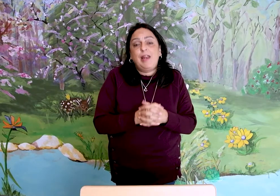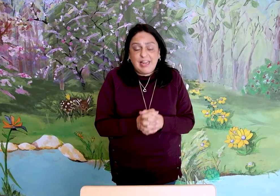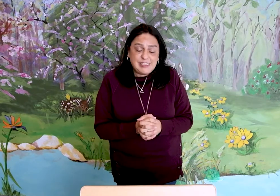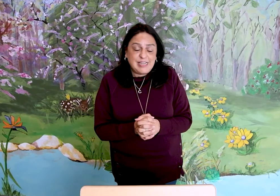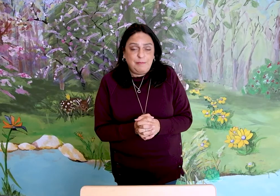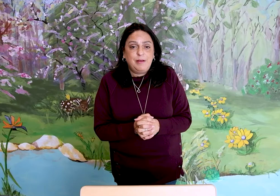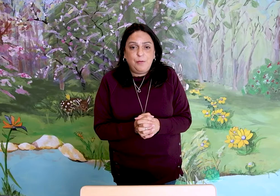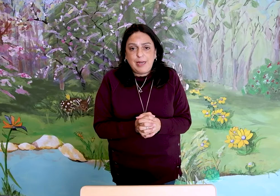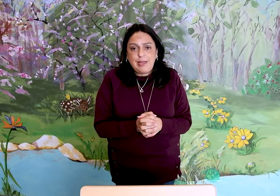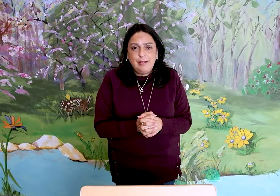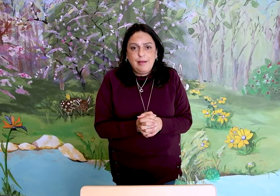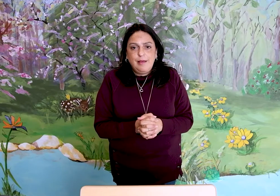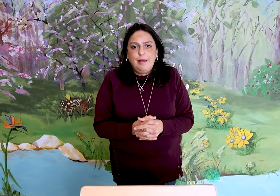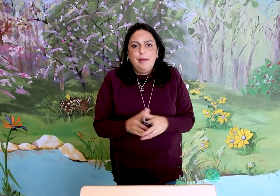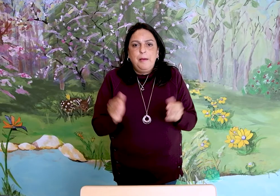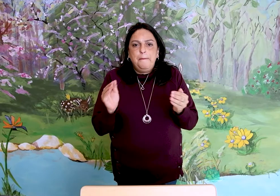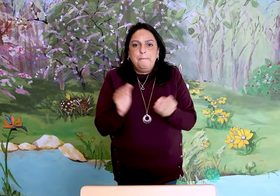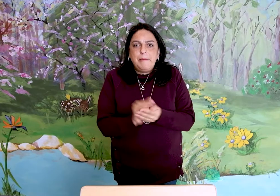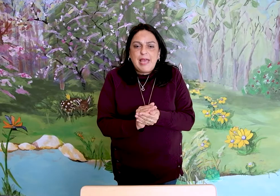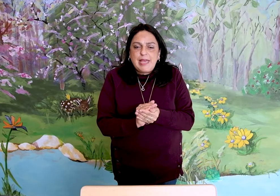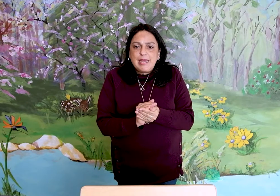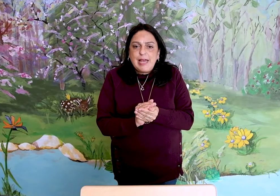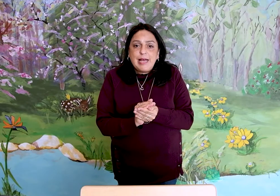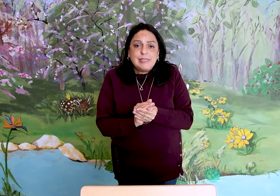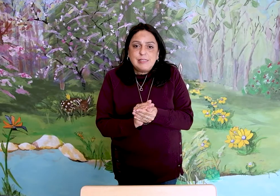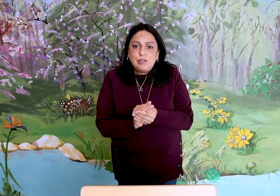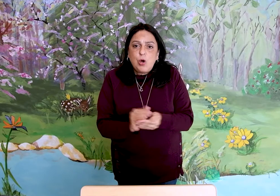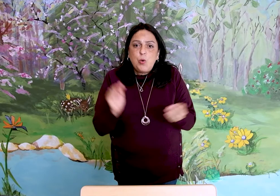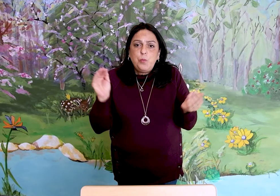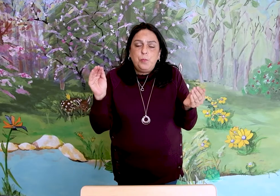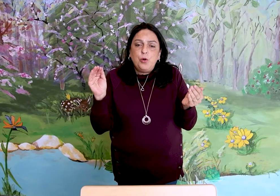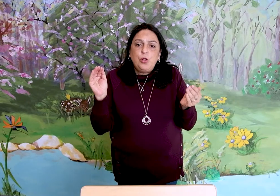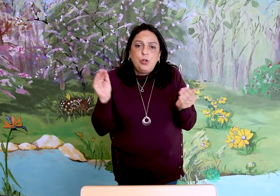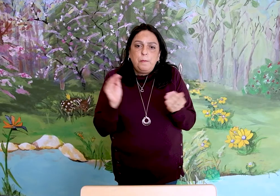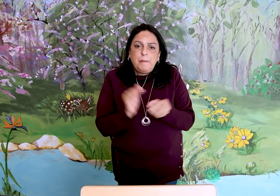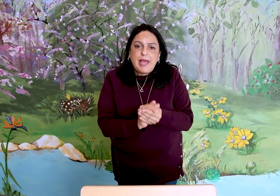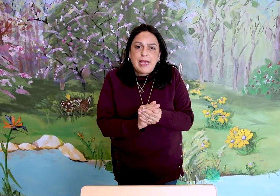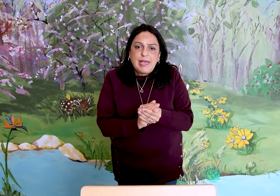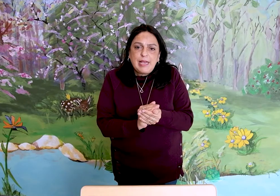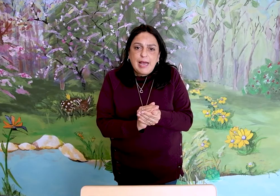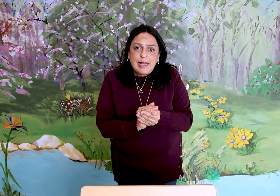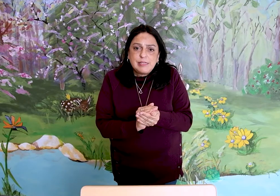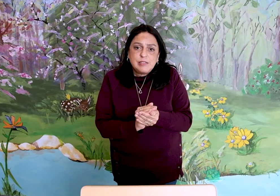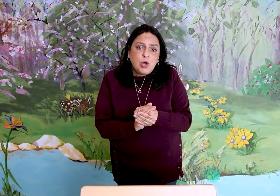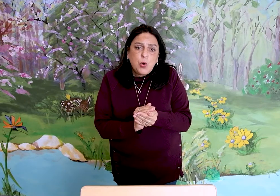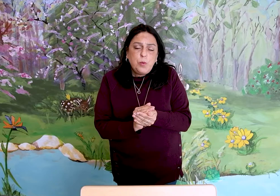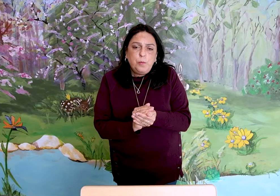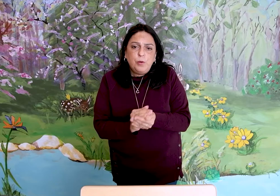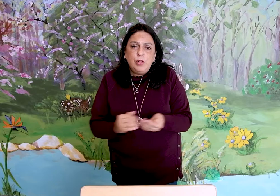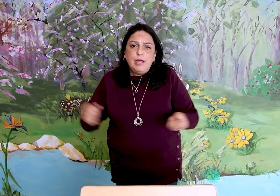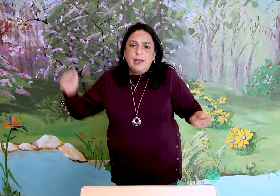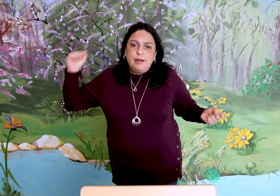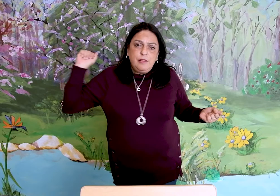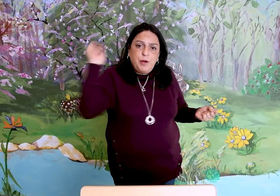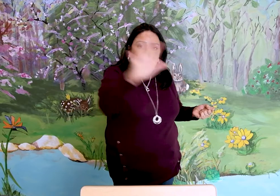last time, ready? Make a snowball, make a snowball,